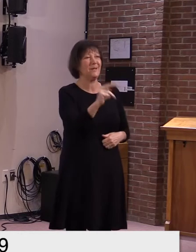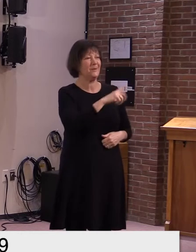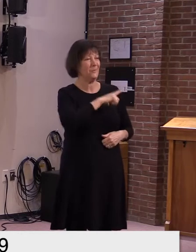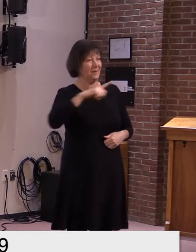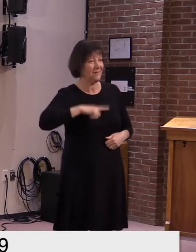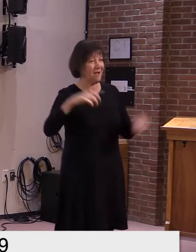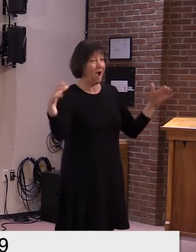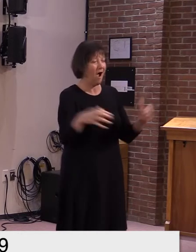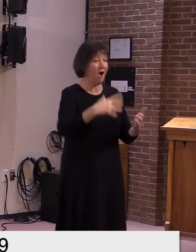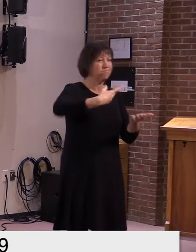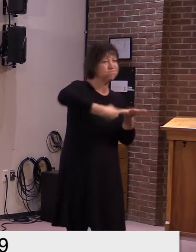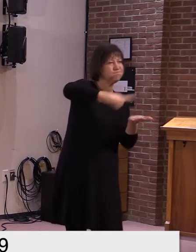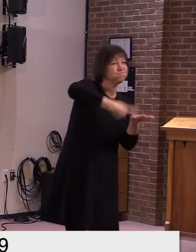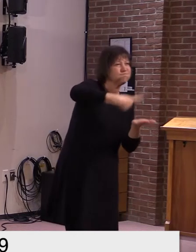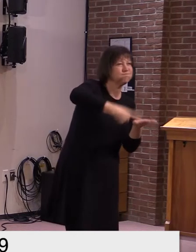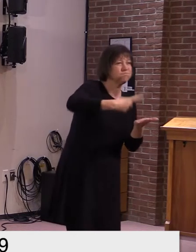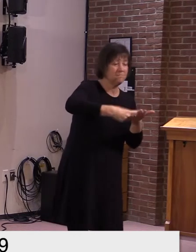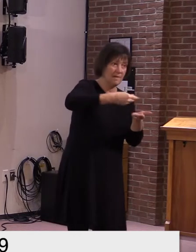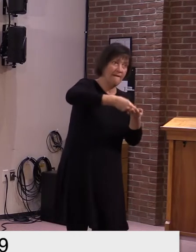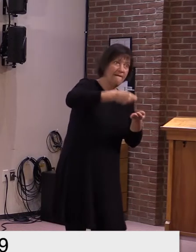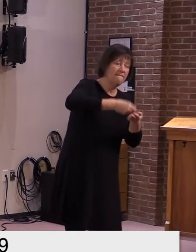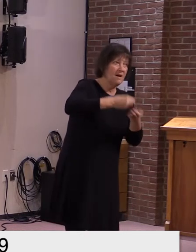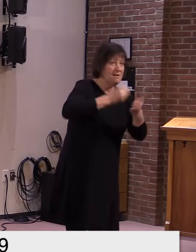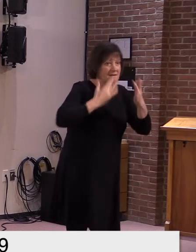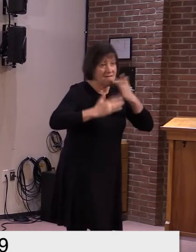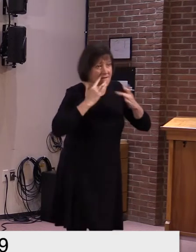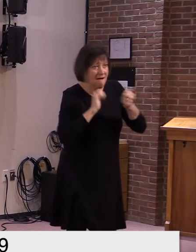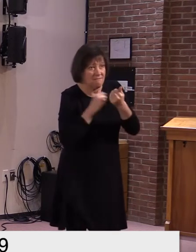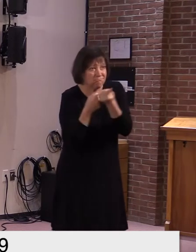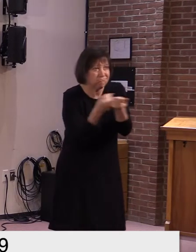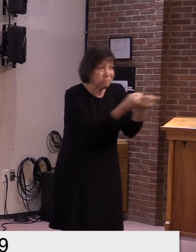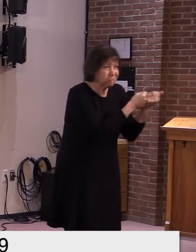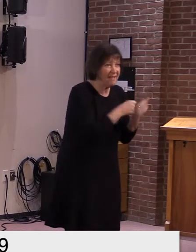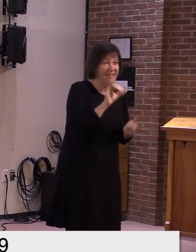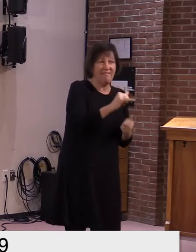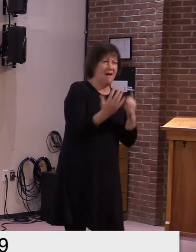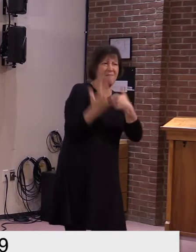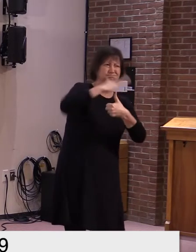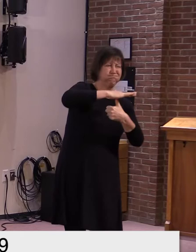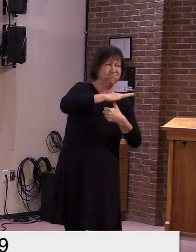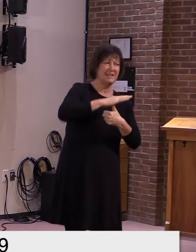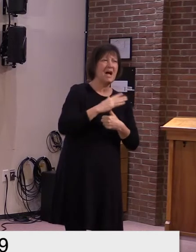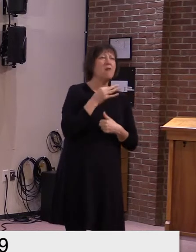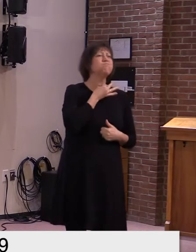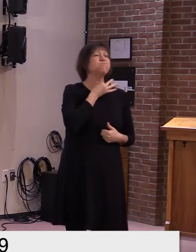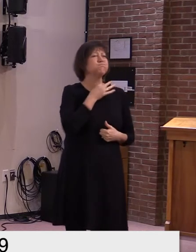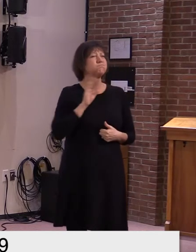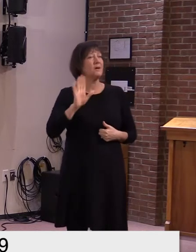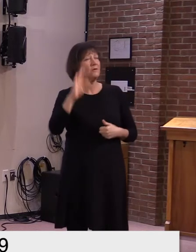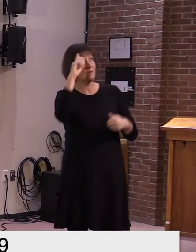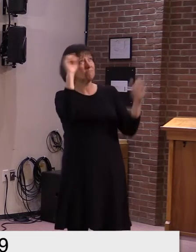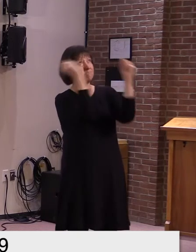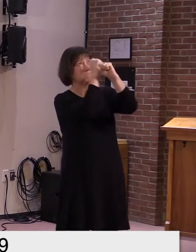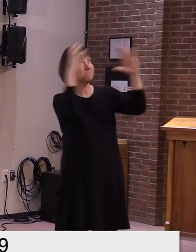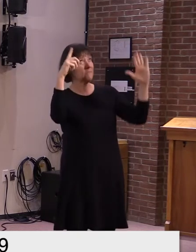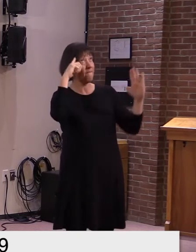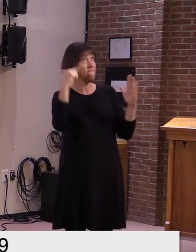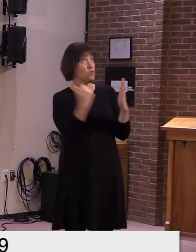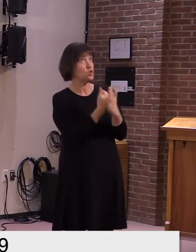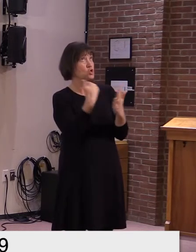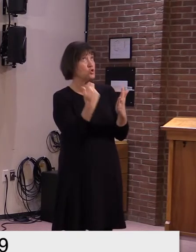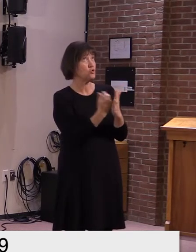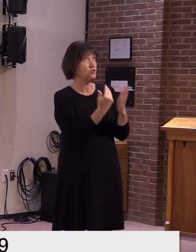by discussions about financial relief. What sort of policies are you thinking about for fiscal